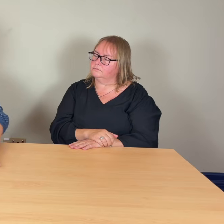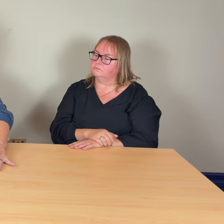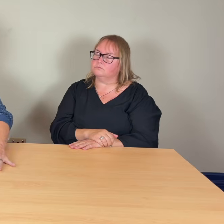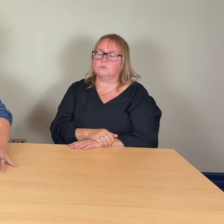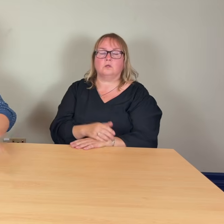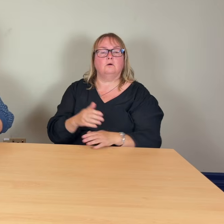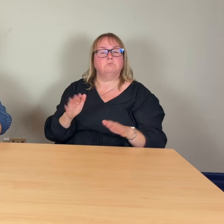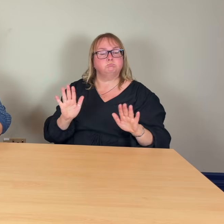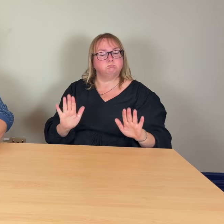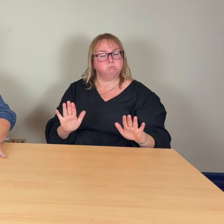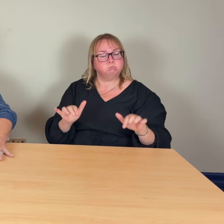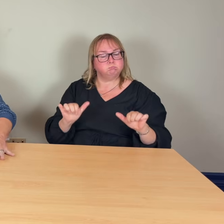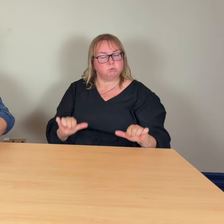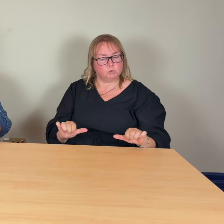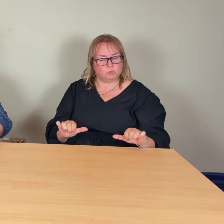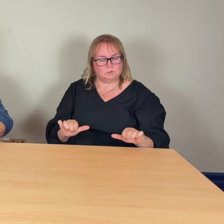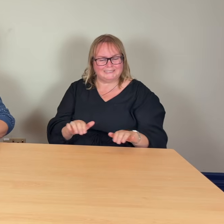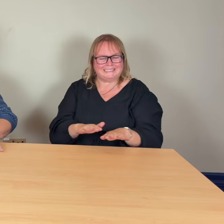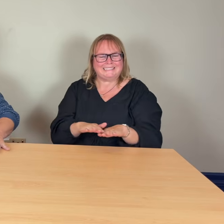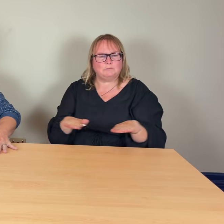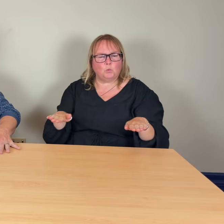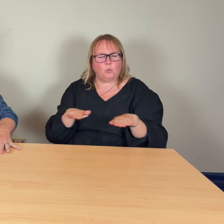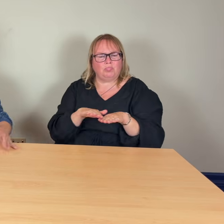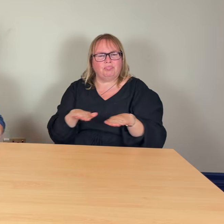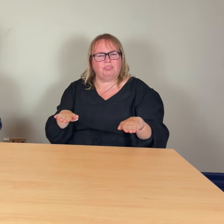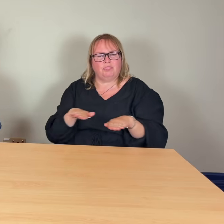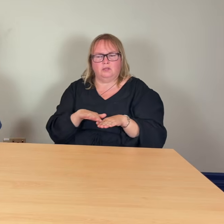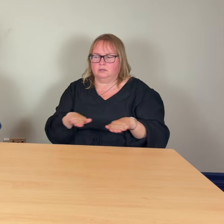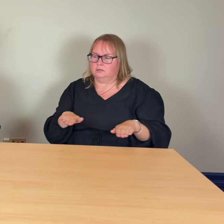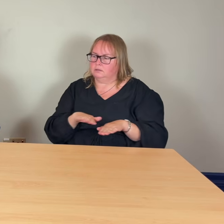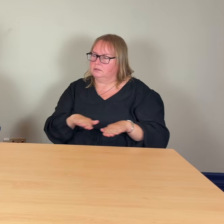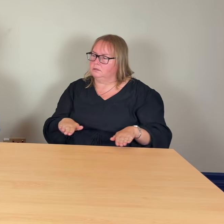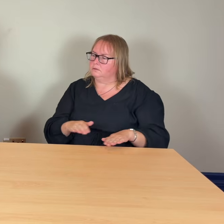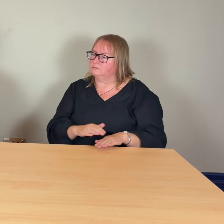Once I've got it there, I just smooth it out with my hands.